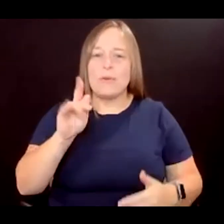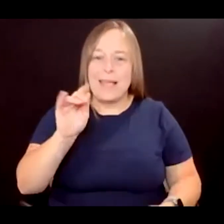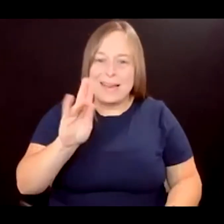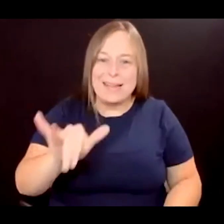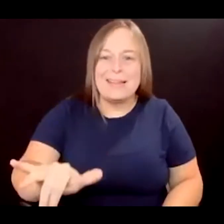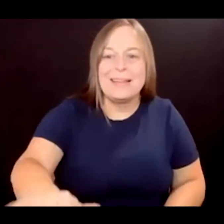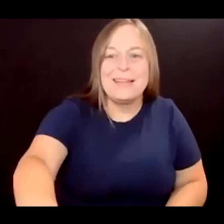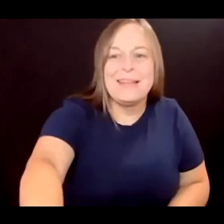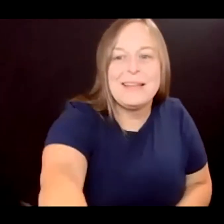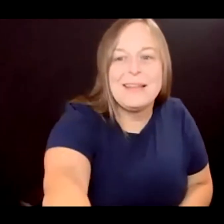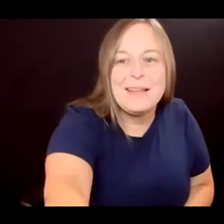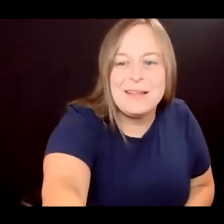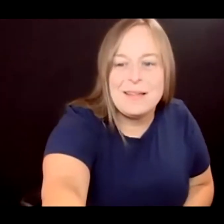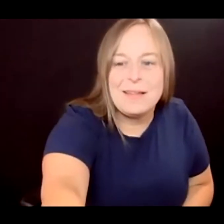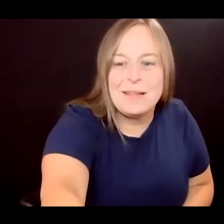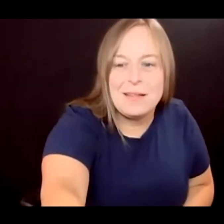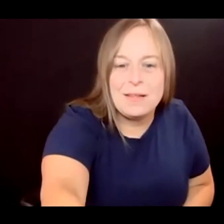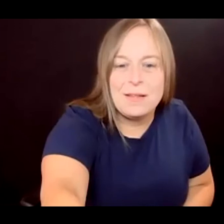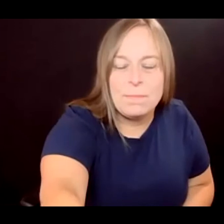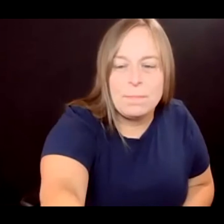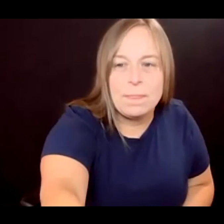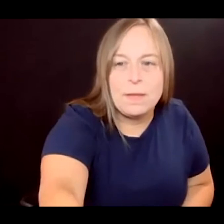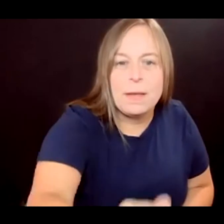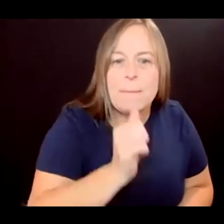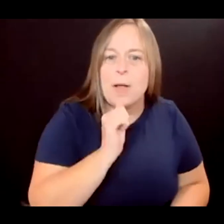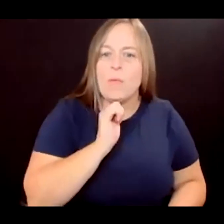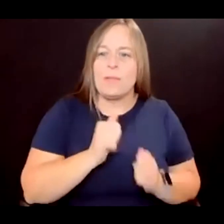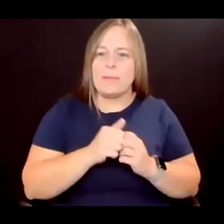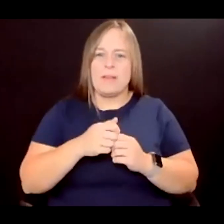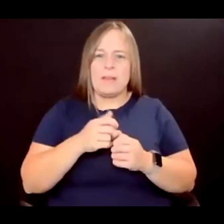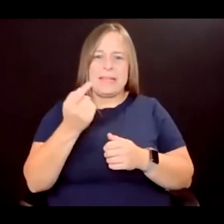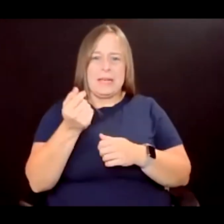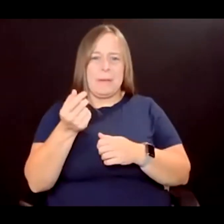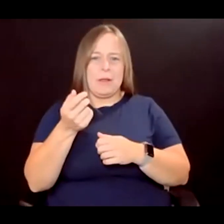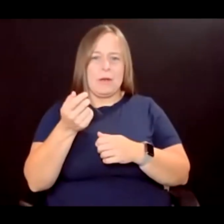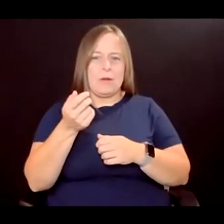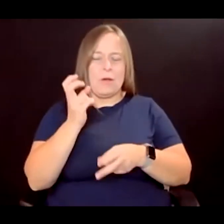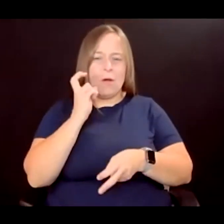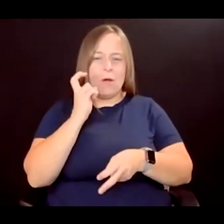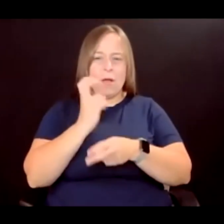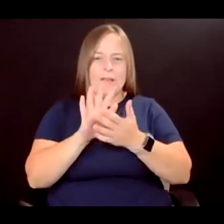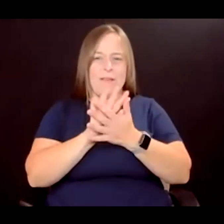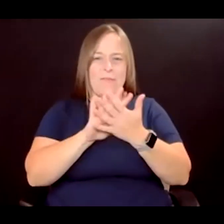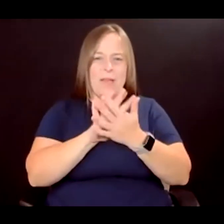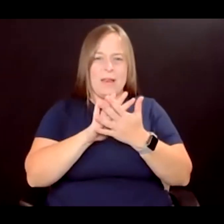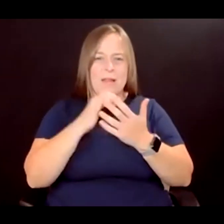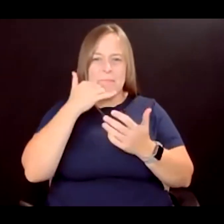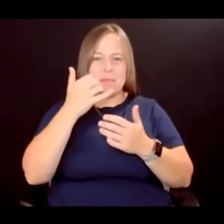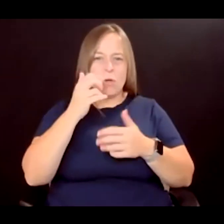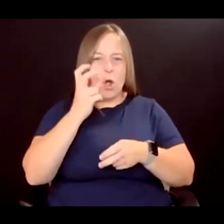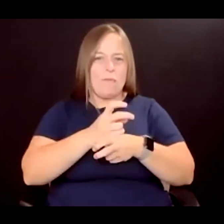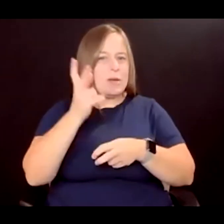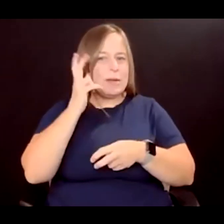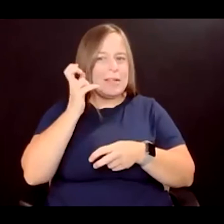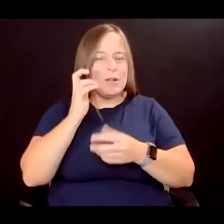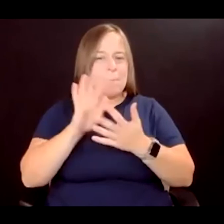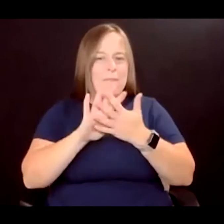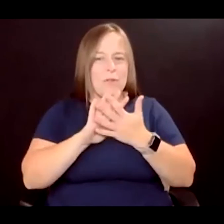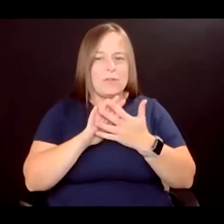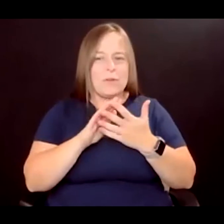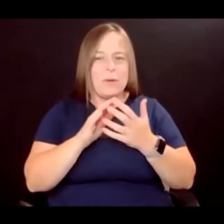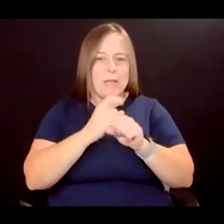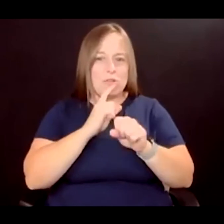Hi, Katie. Feel free to ask your question. Thank you so much. My name is Katie Carroll. I live in the Pine